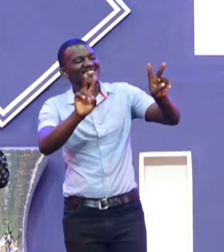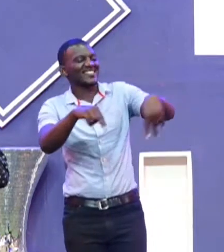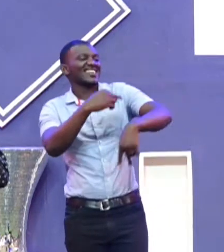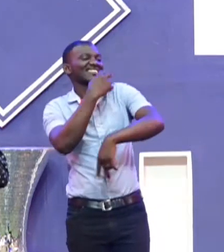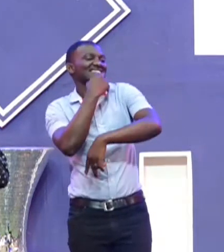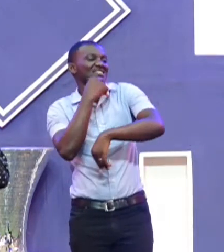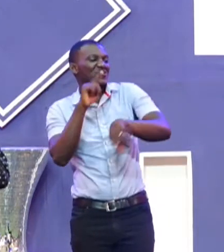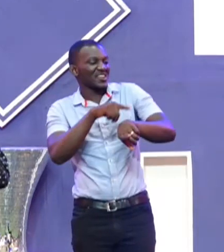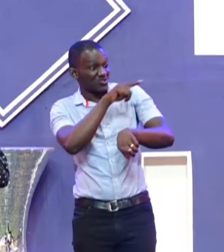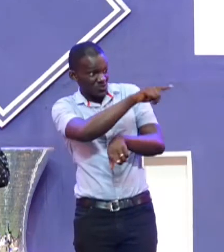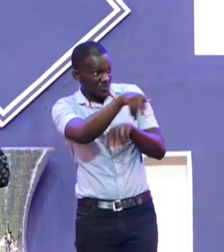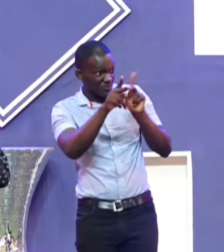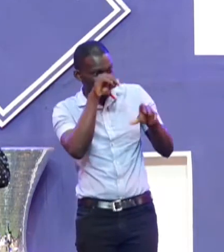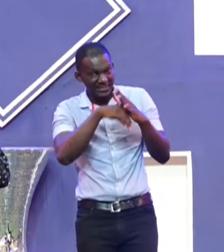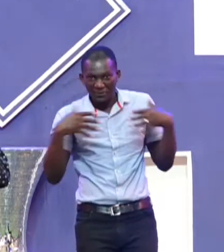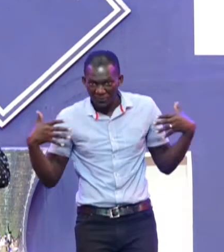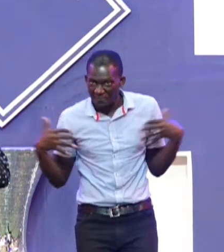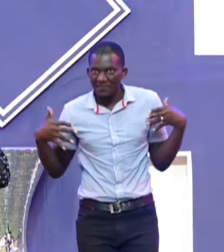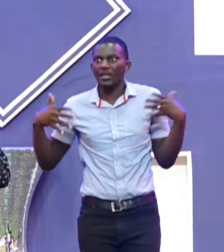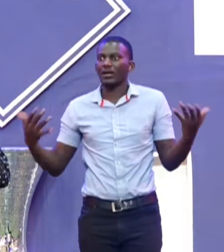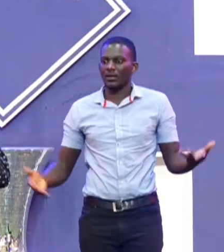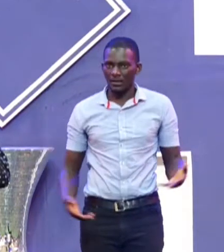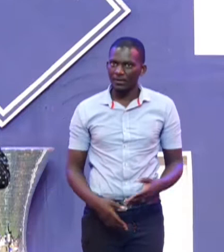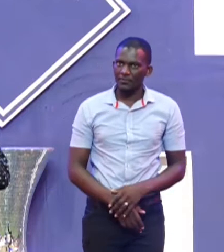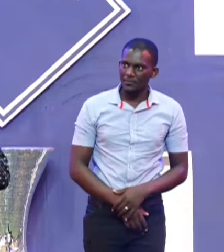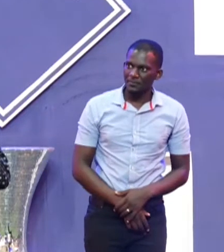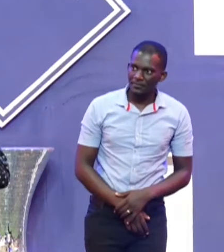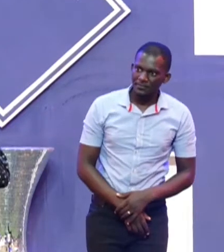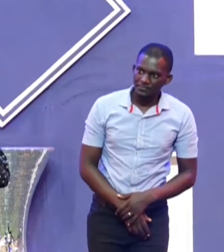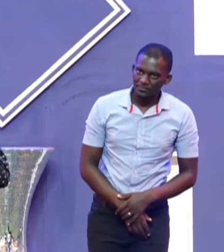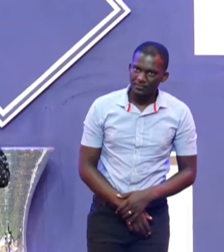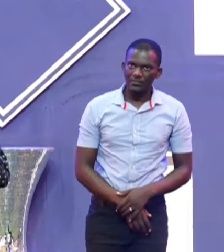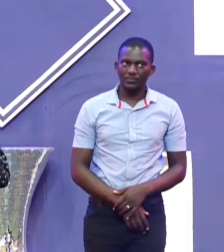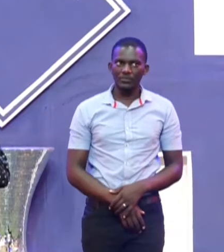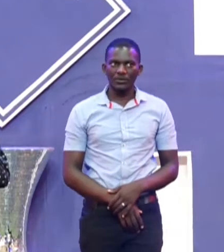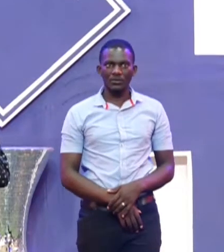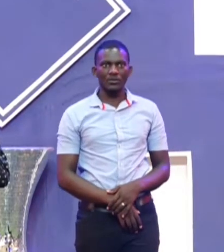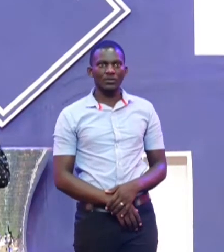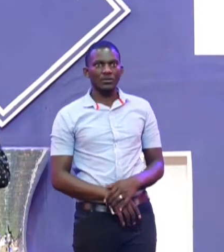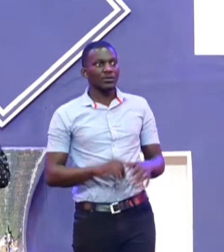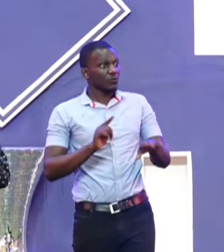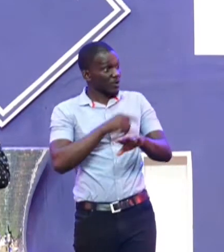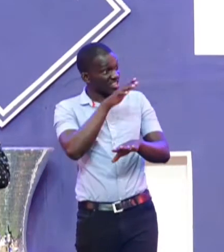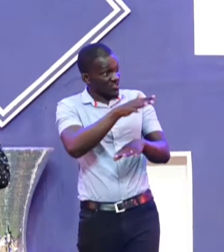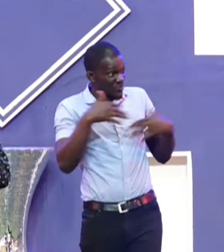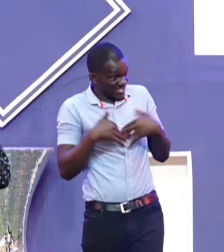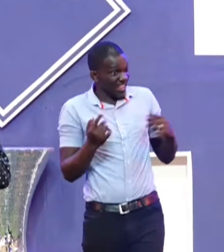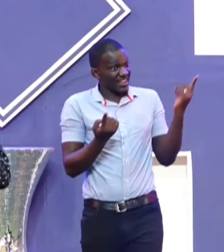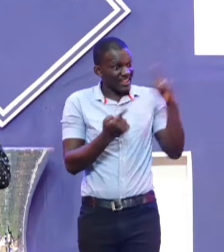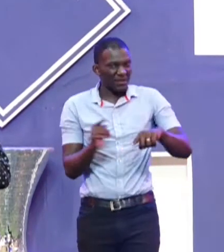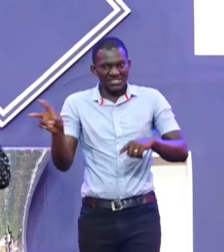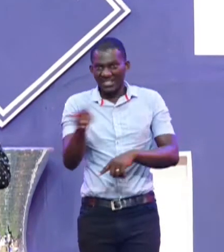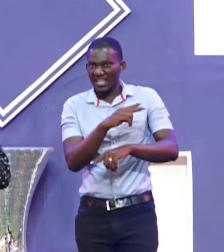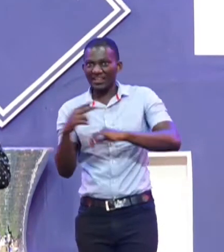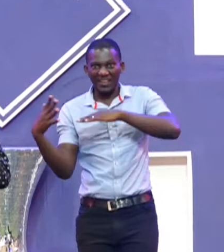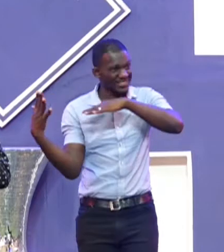yamwe bwerituka. I will mock when your terror comes. Entisa yamwe bwerituka ngomuyaga. When your terror comes